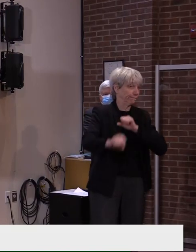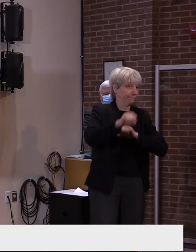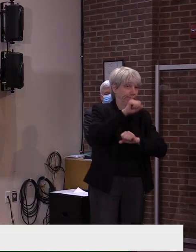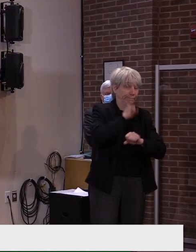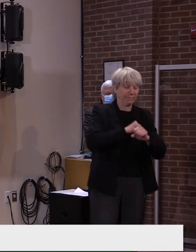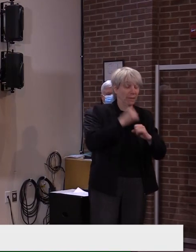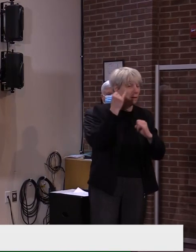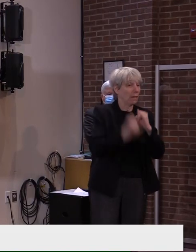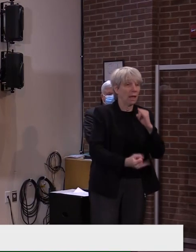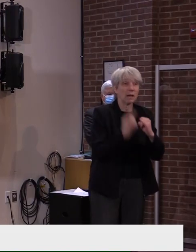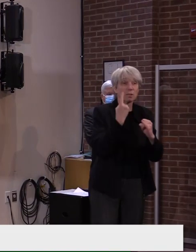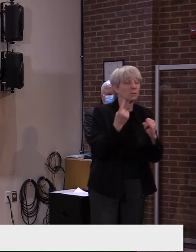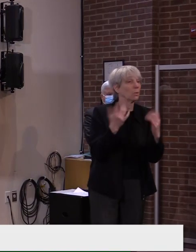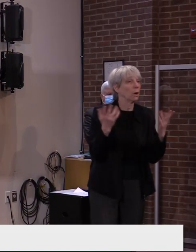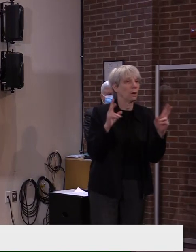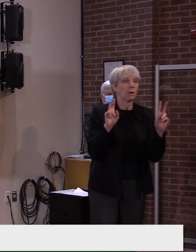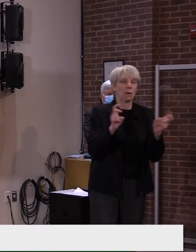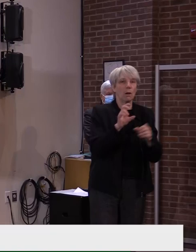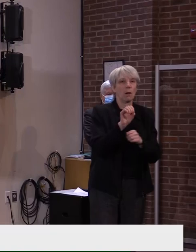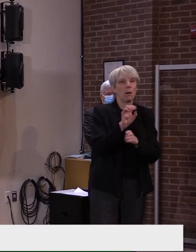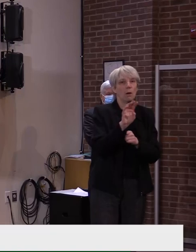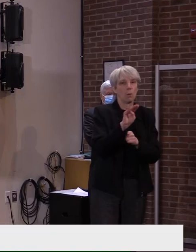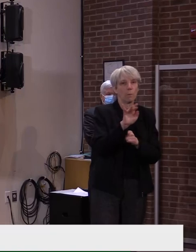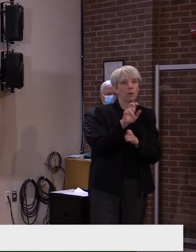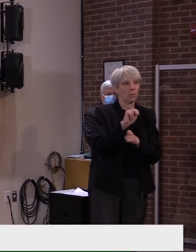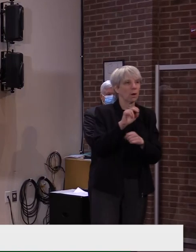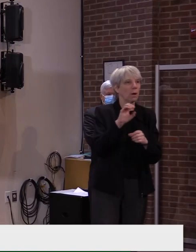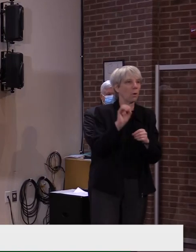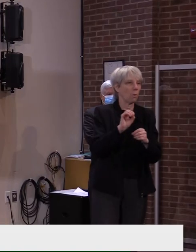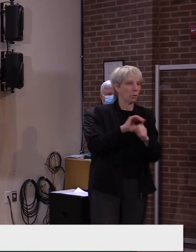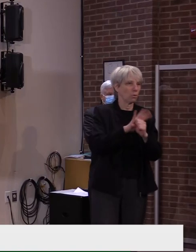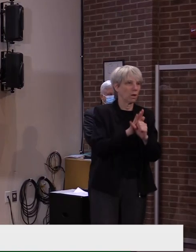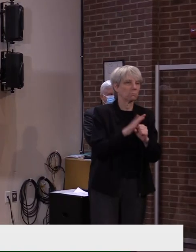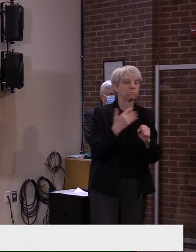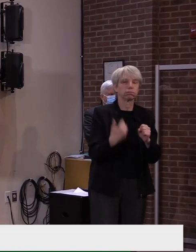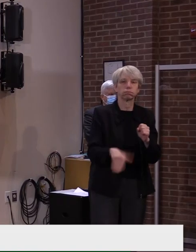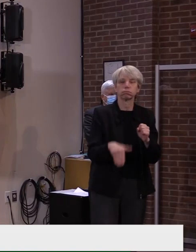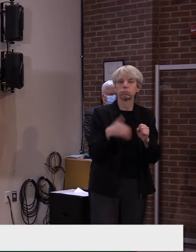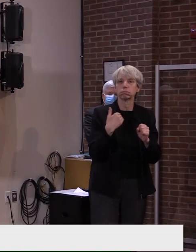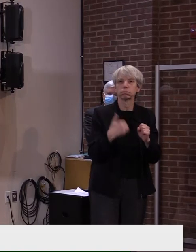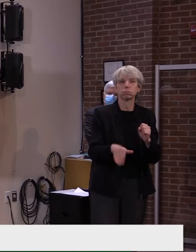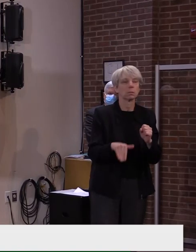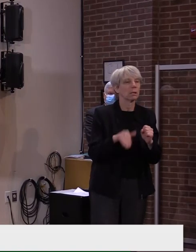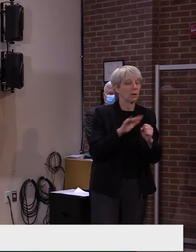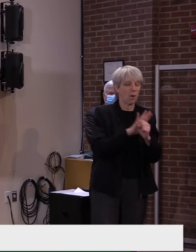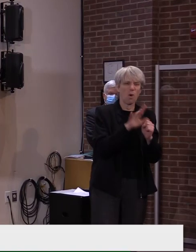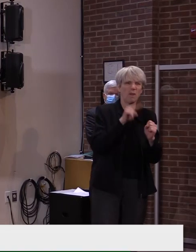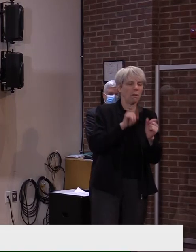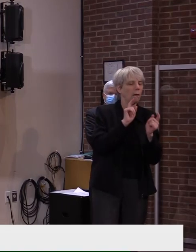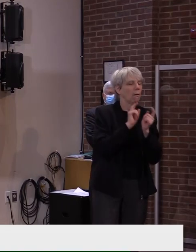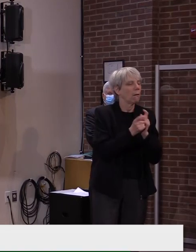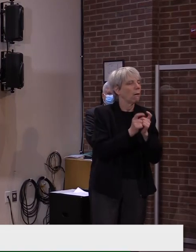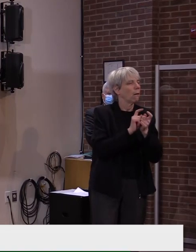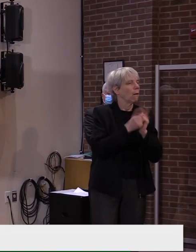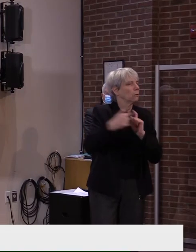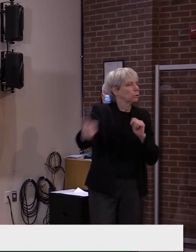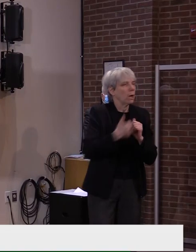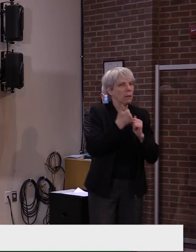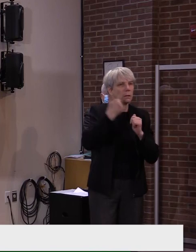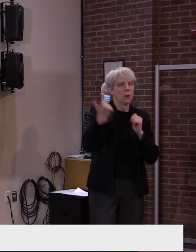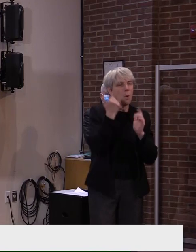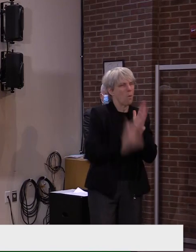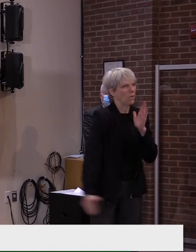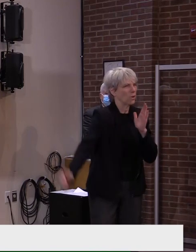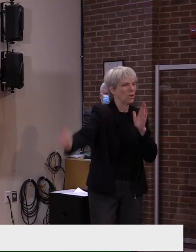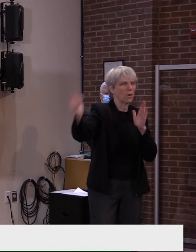It's only the most recent curveball that the SARS-CoV-2 virus has thrown at us all, and it's why our continued